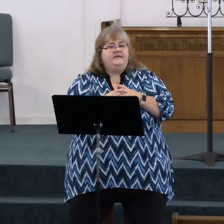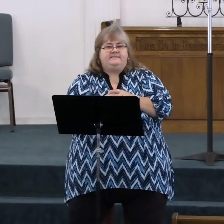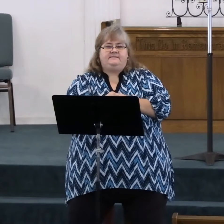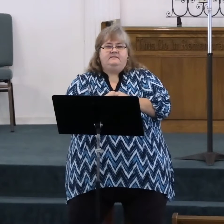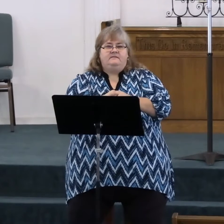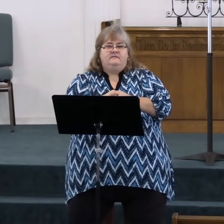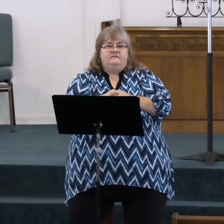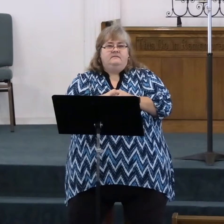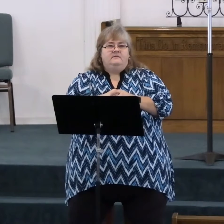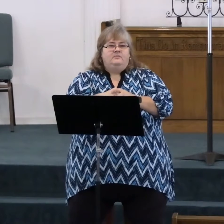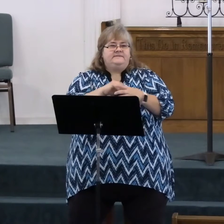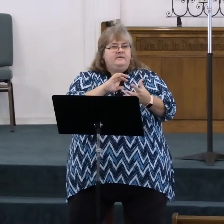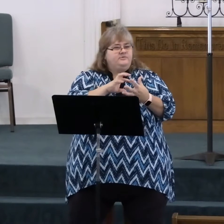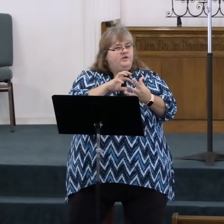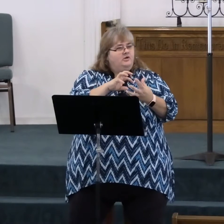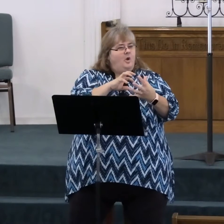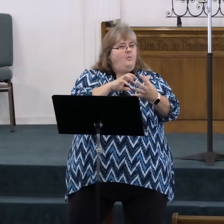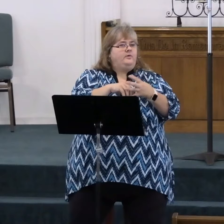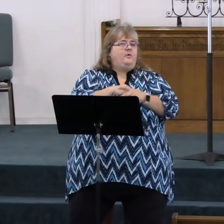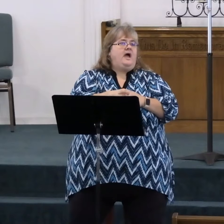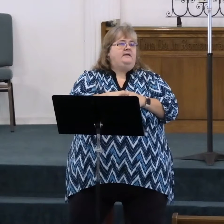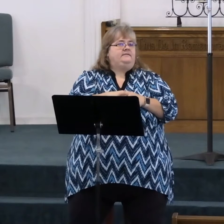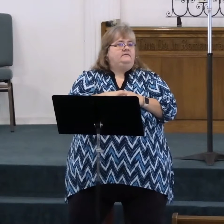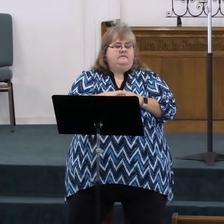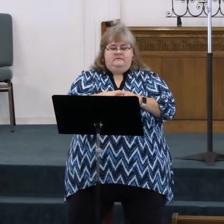amiss, when something's not going right.